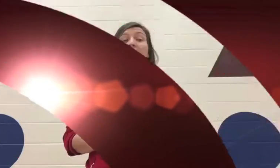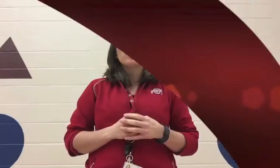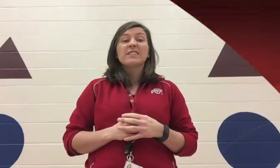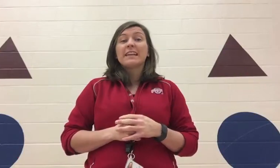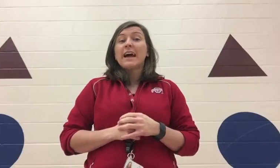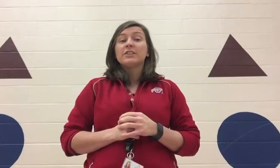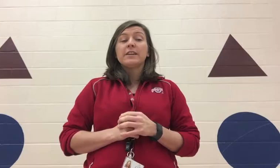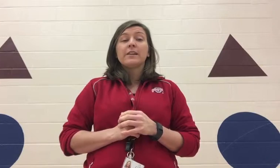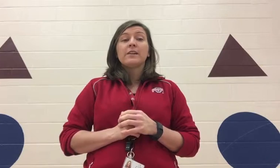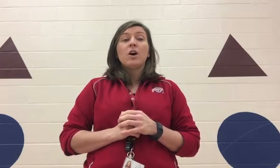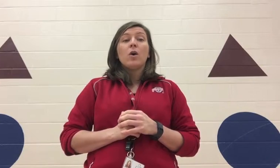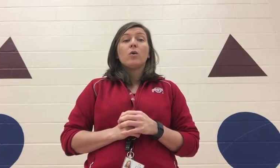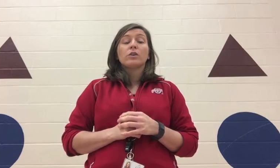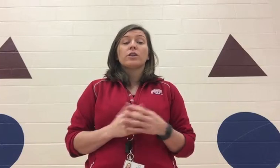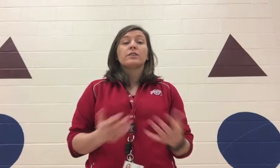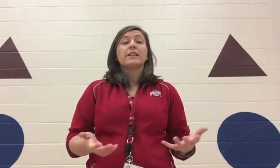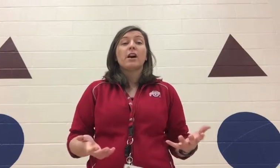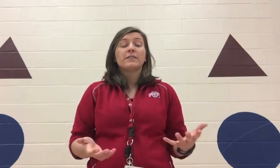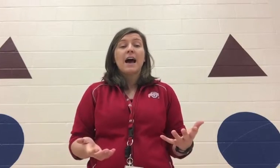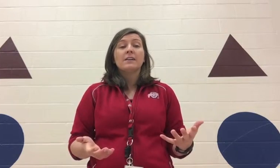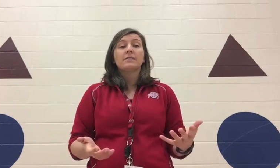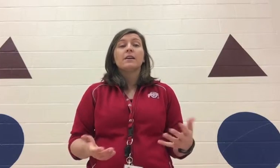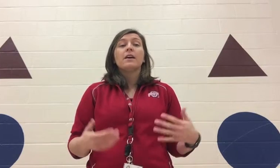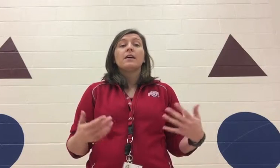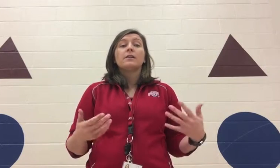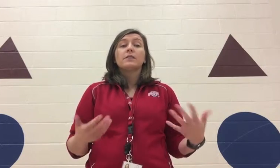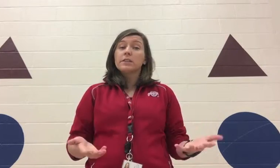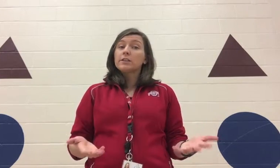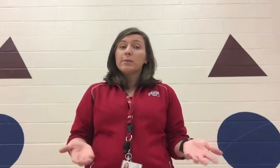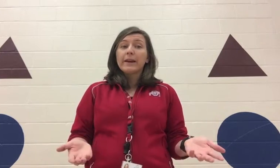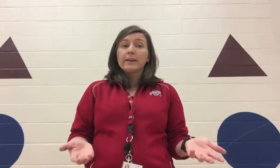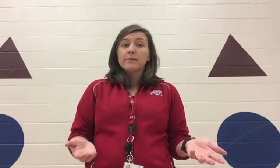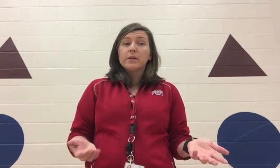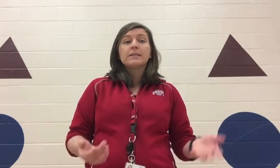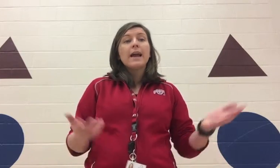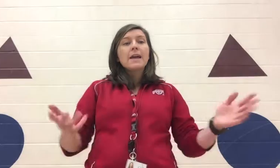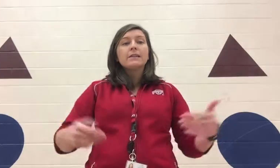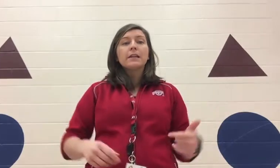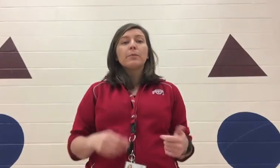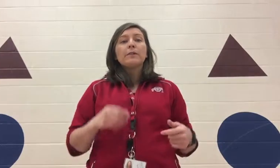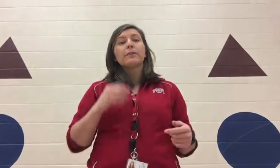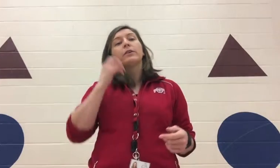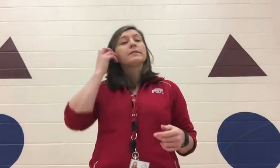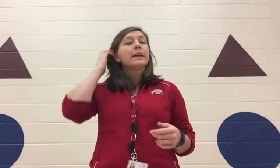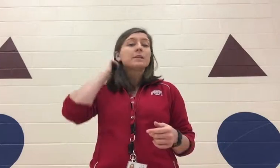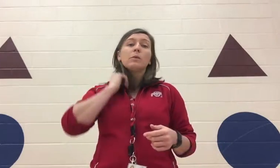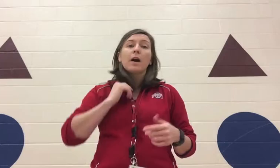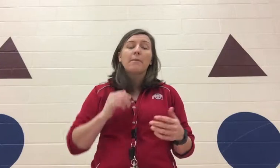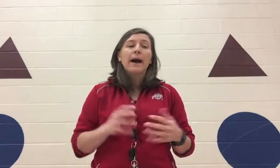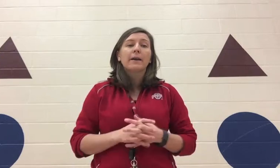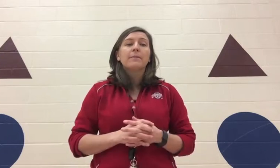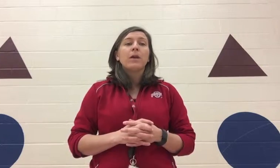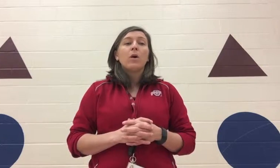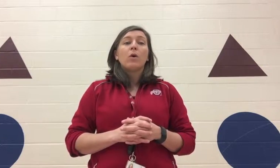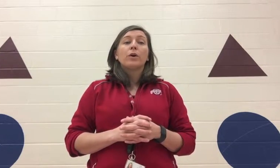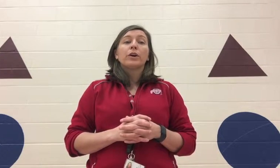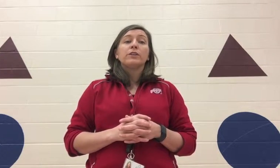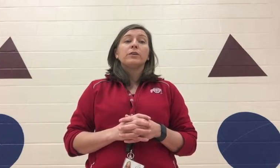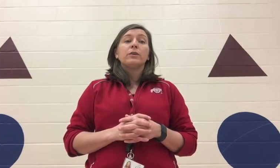starts to get agitated or starts to get off task, suggest a break. You could say, hey, let's take a break for 30 seconds and we'll come back. Or you could do,